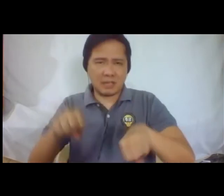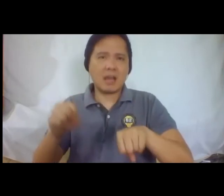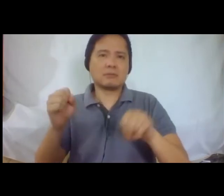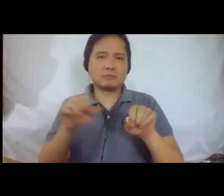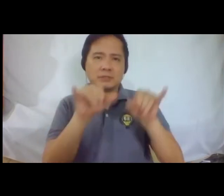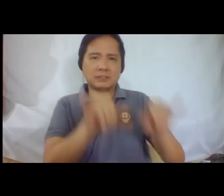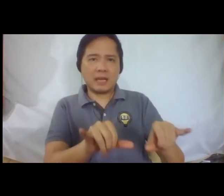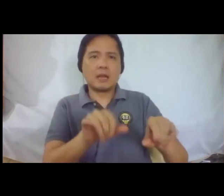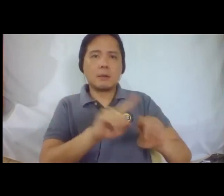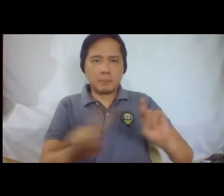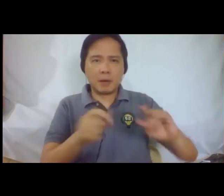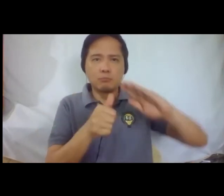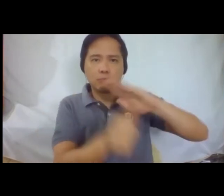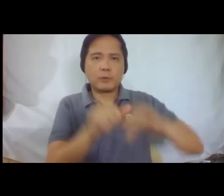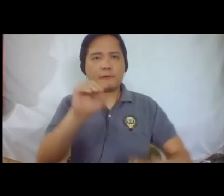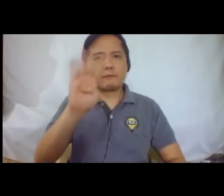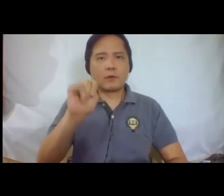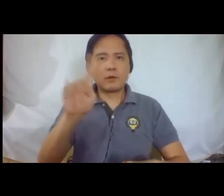days.